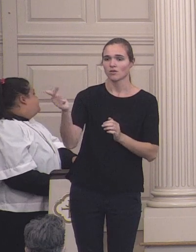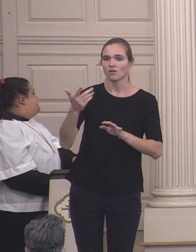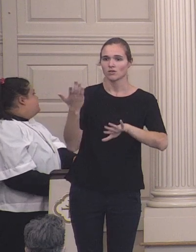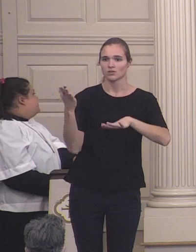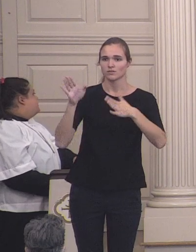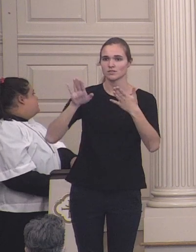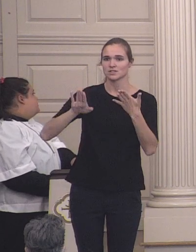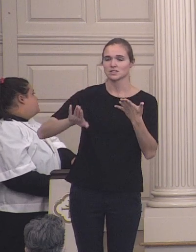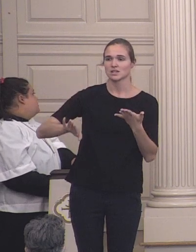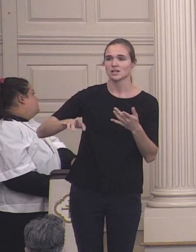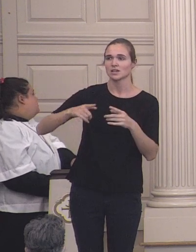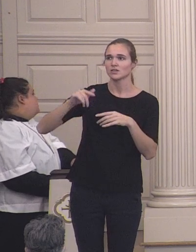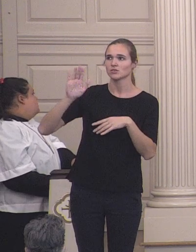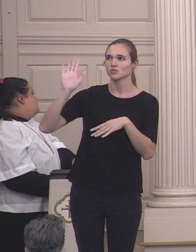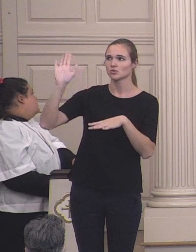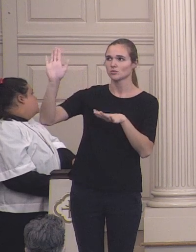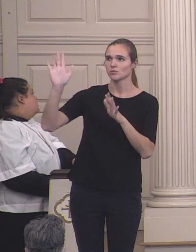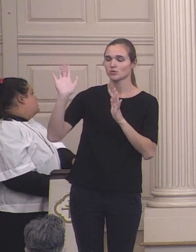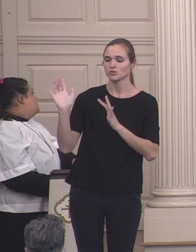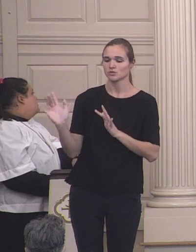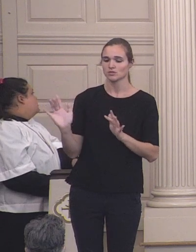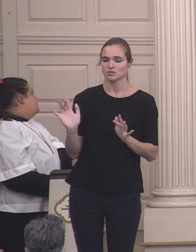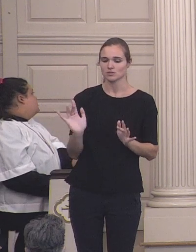have died in your mercy.